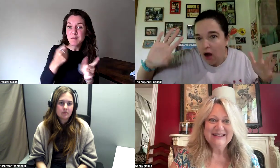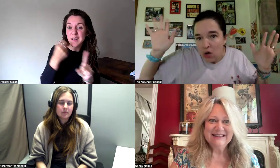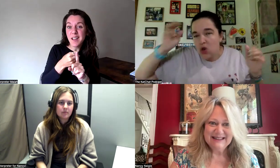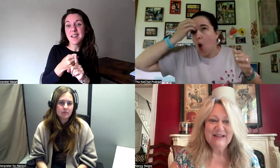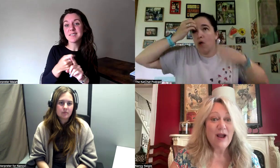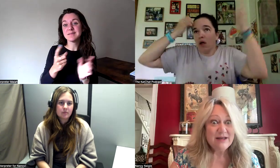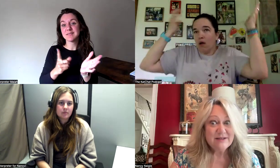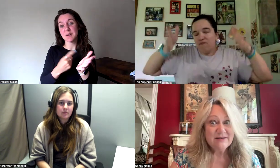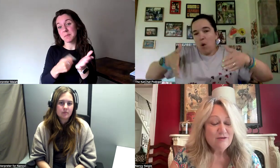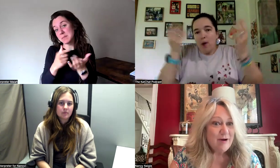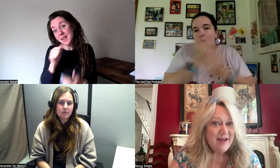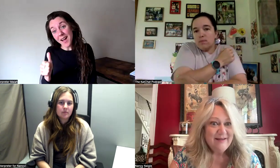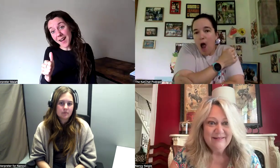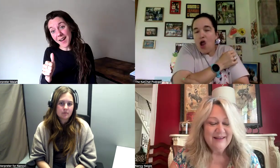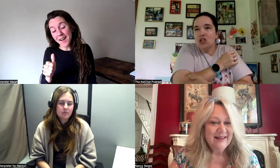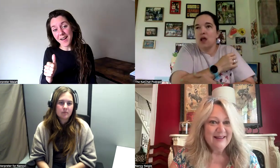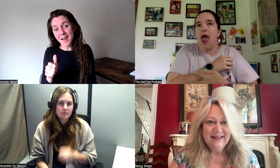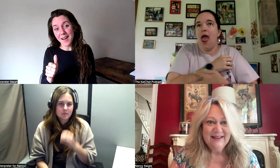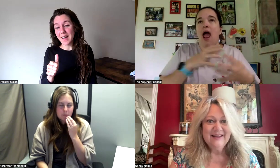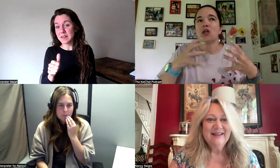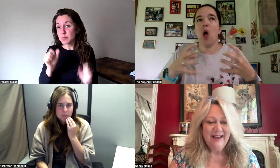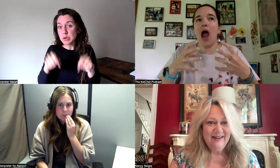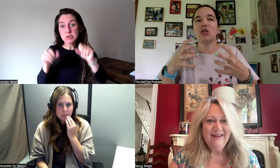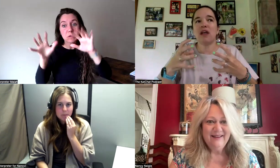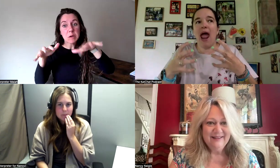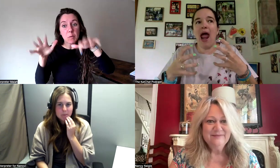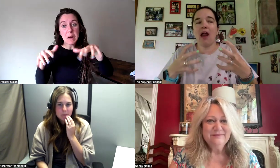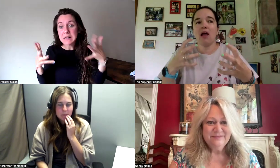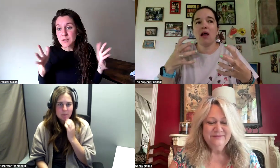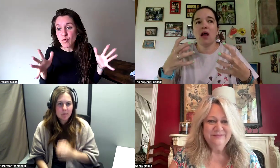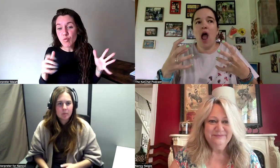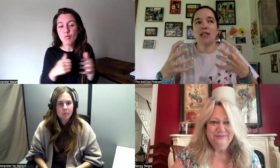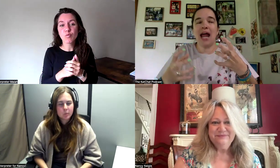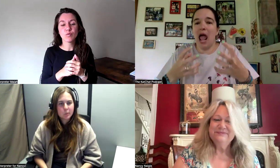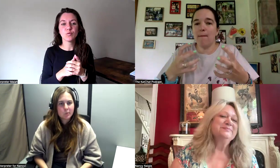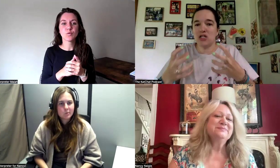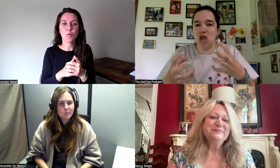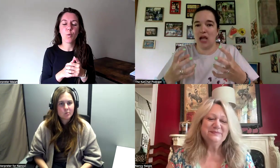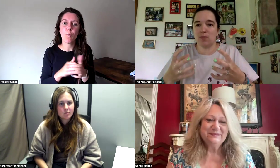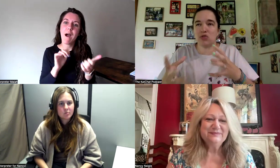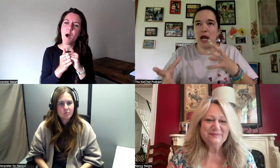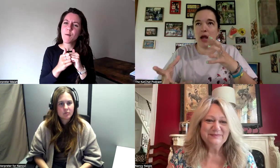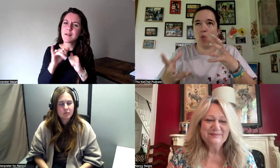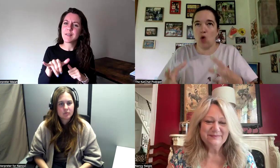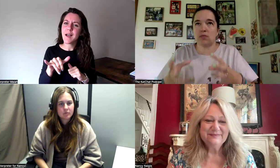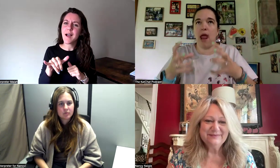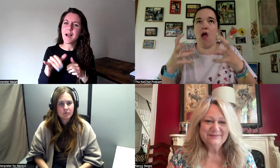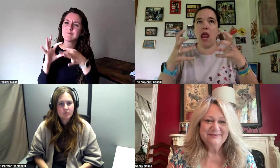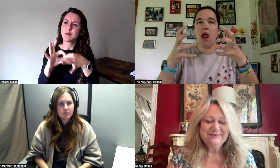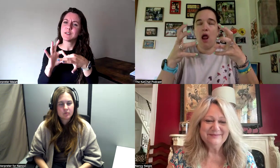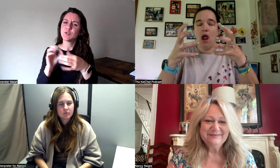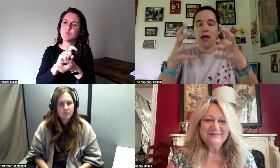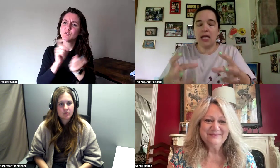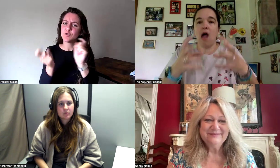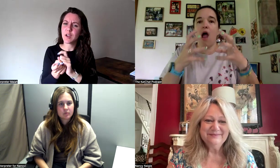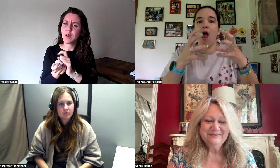rain, for most part. Yeah. So how did the dynamics change between